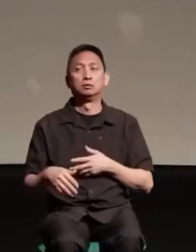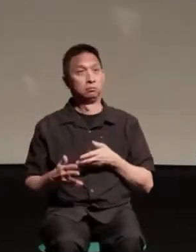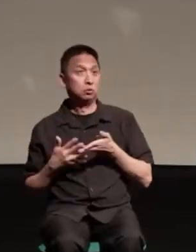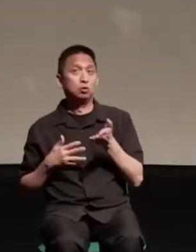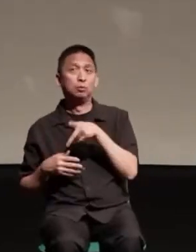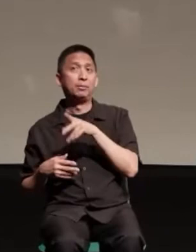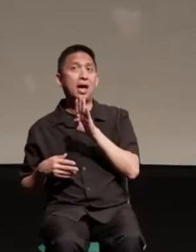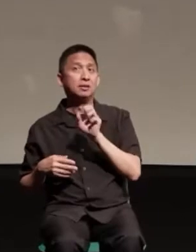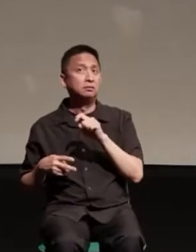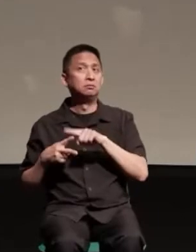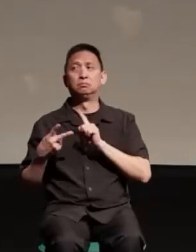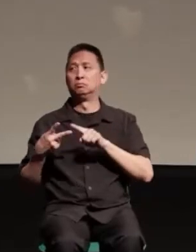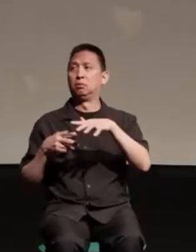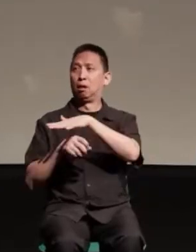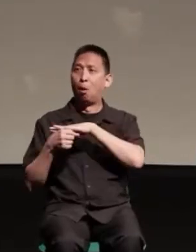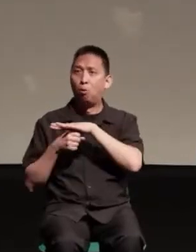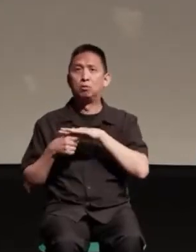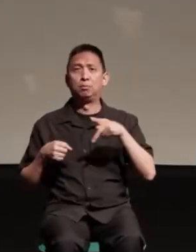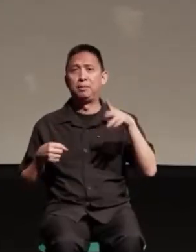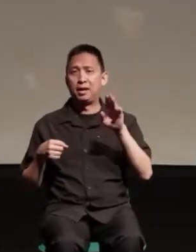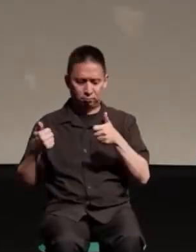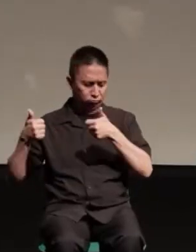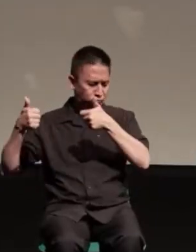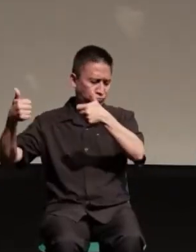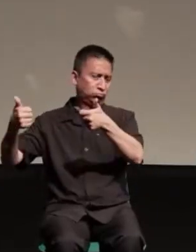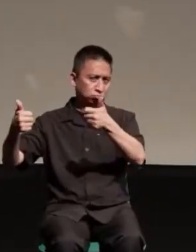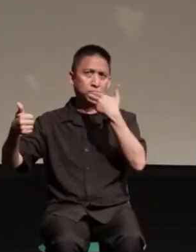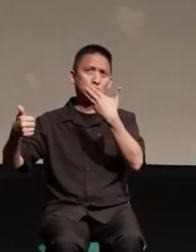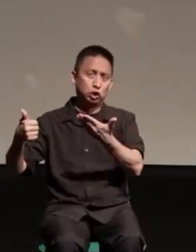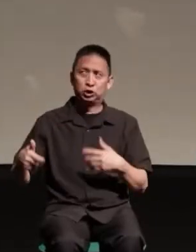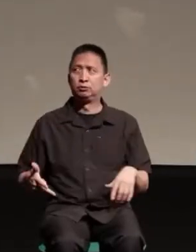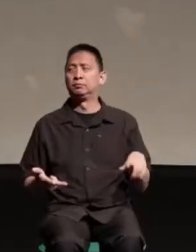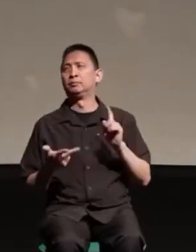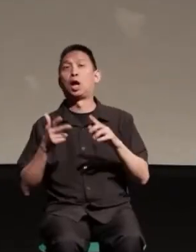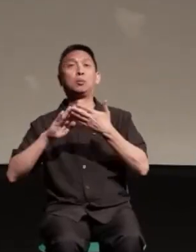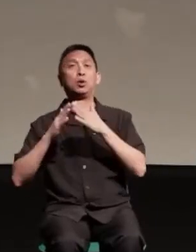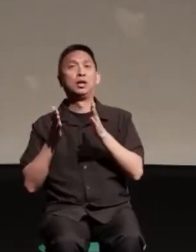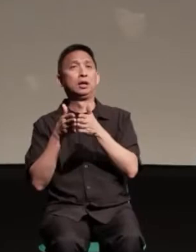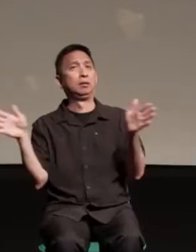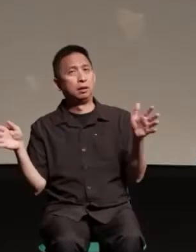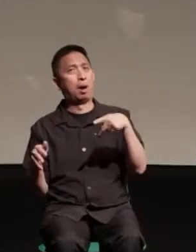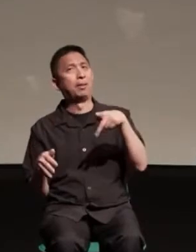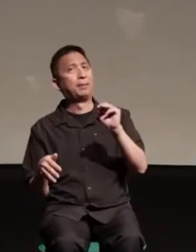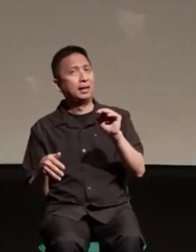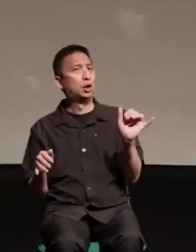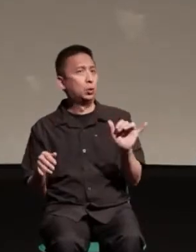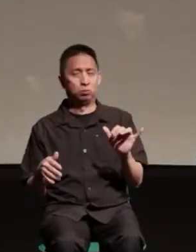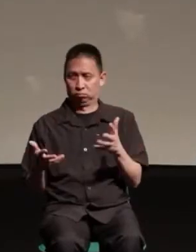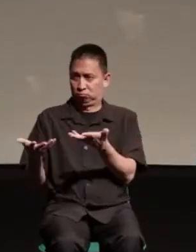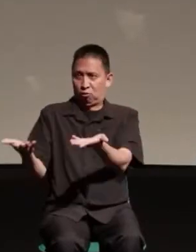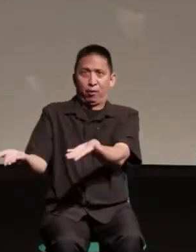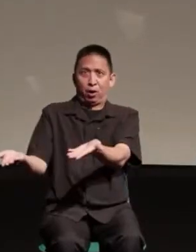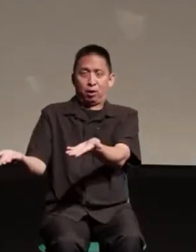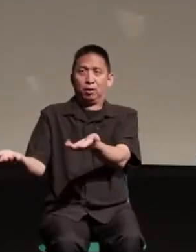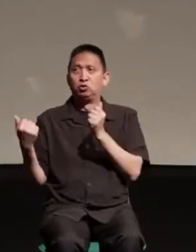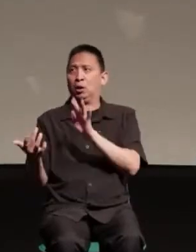Local PBS stations are also their own community public media in that market, and they're also trying